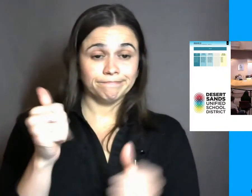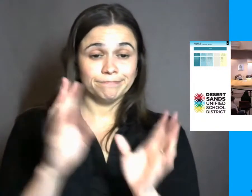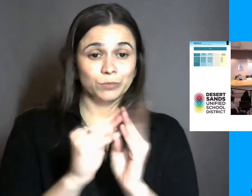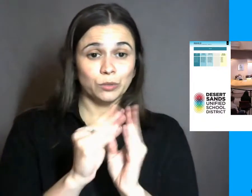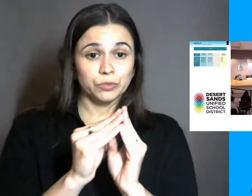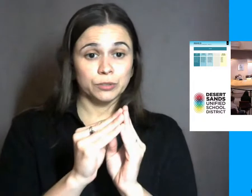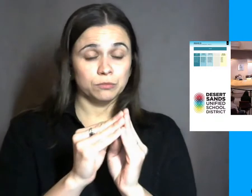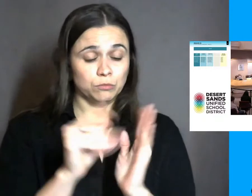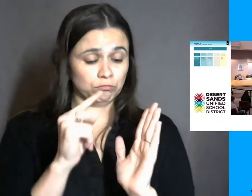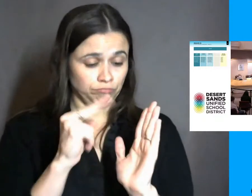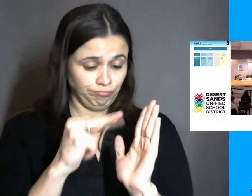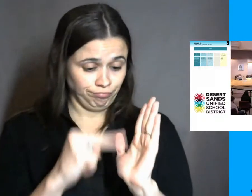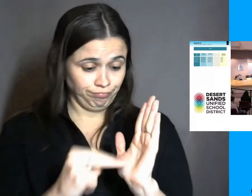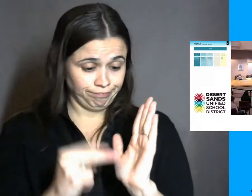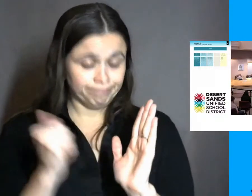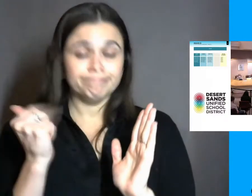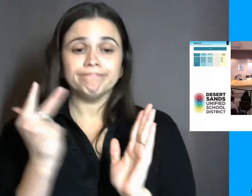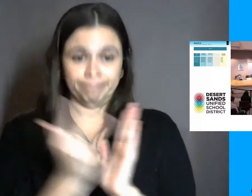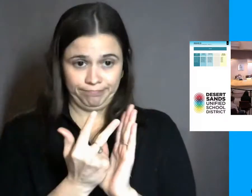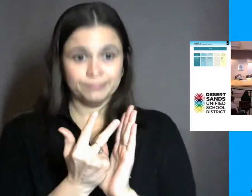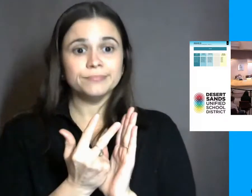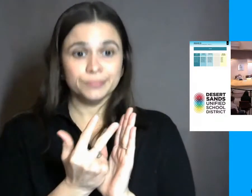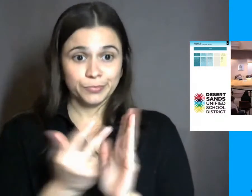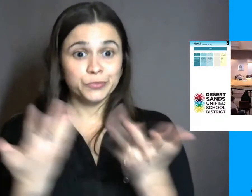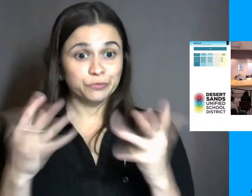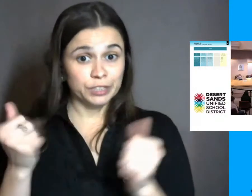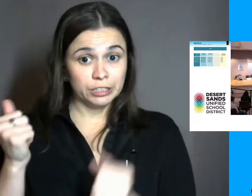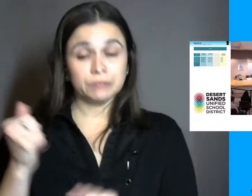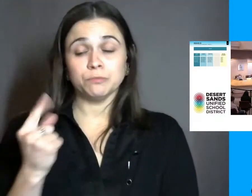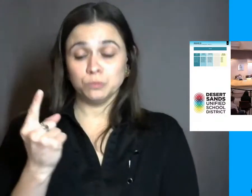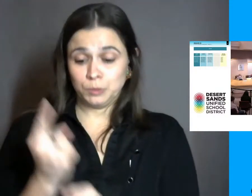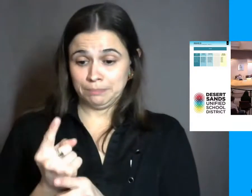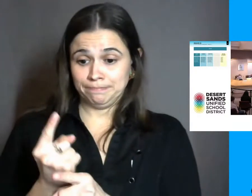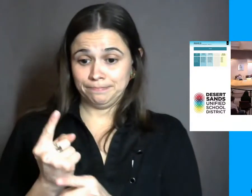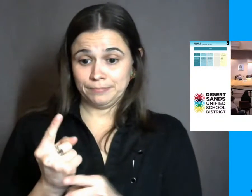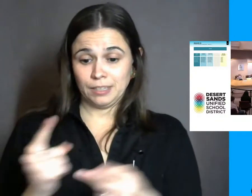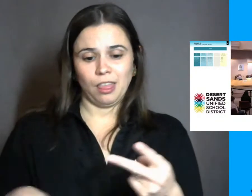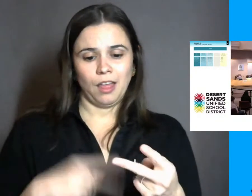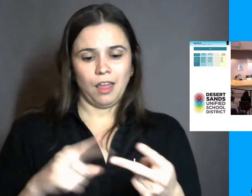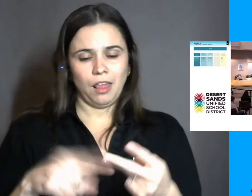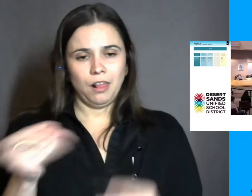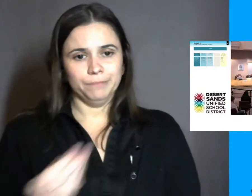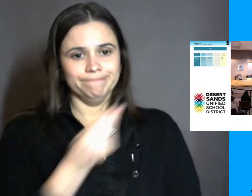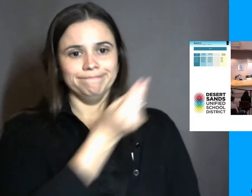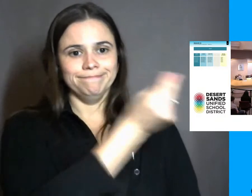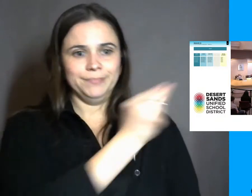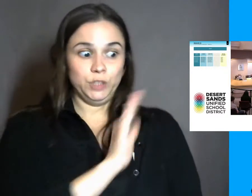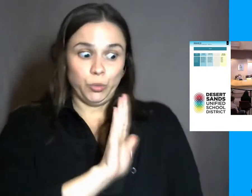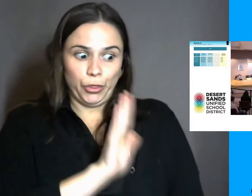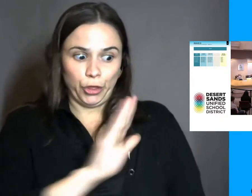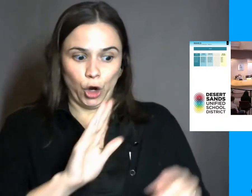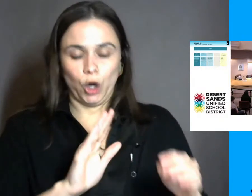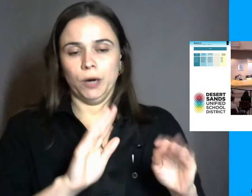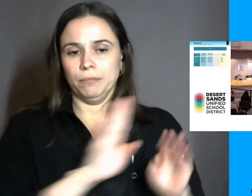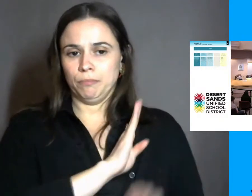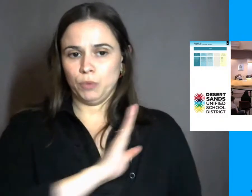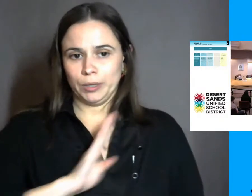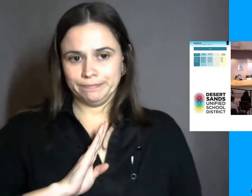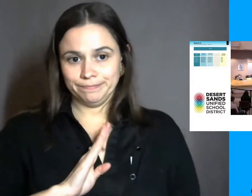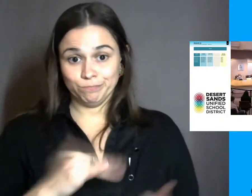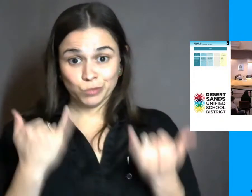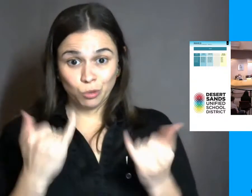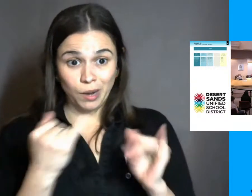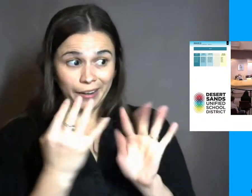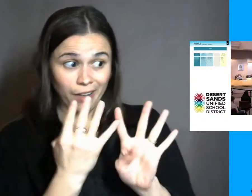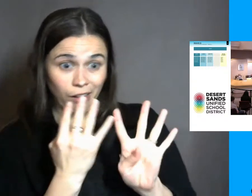complete. Once they're complete, they go ahead and get them approved through their board to be on the acknowledged Beyond Bond Authority list. So we're in line and ready